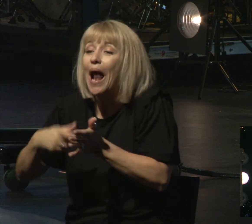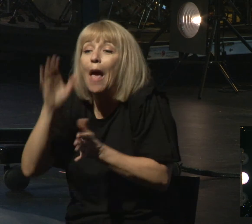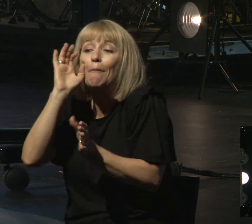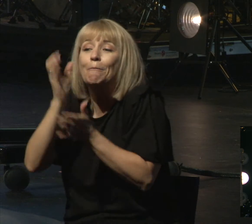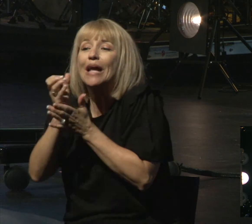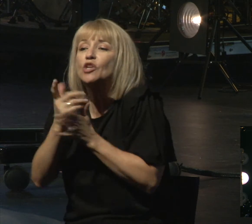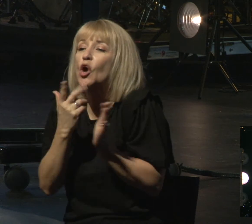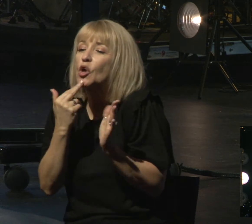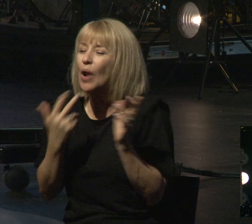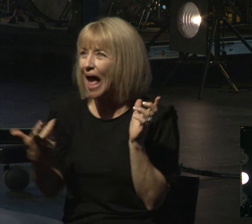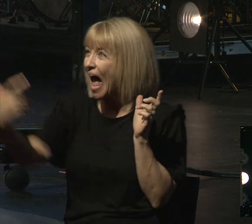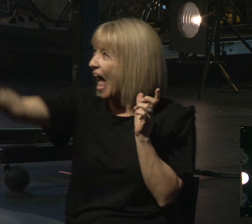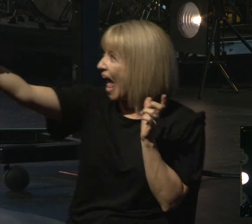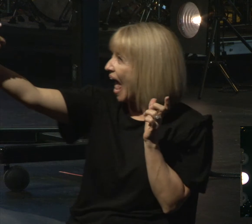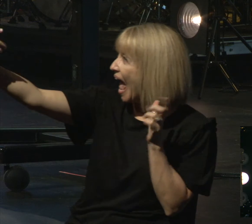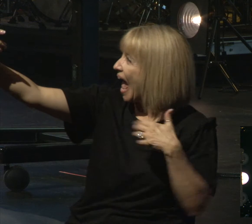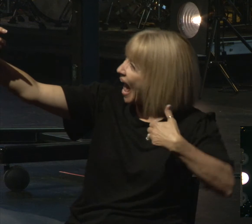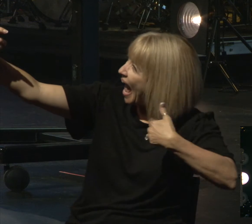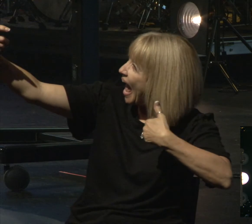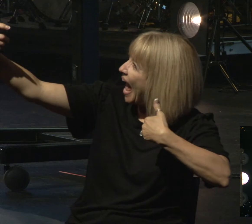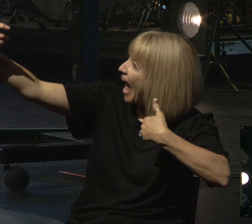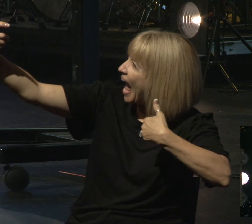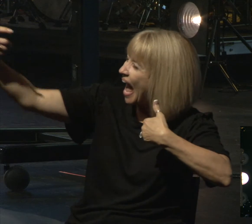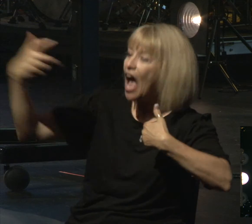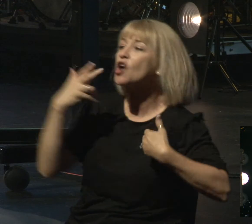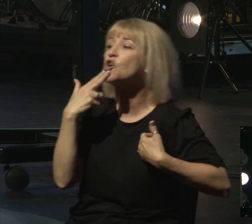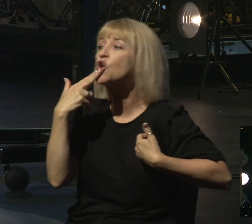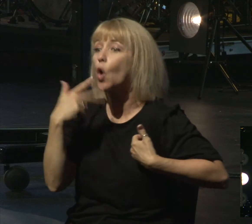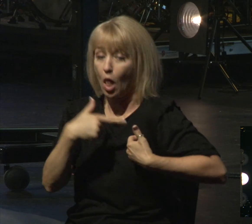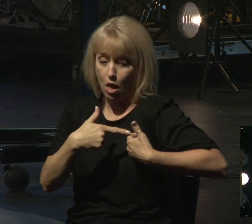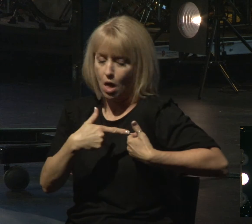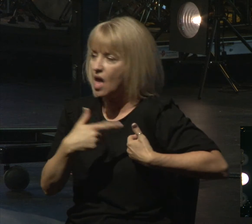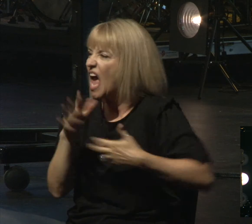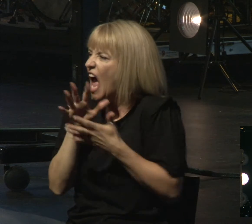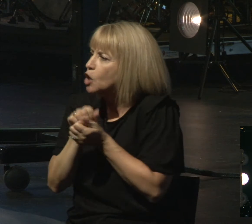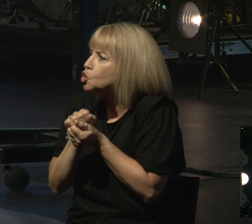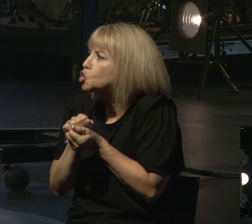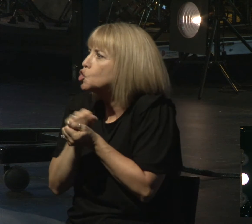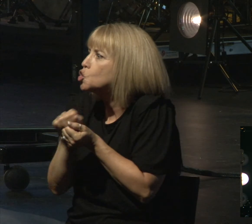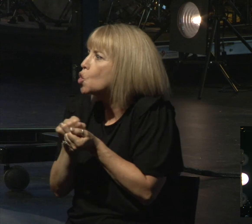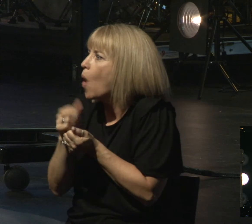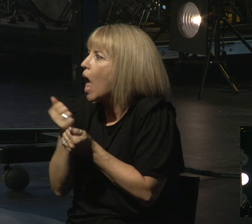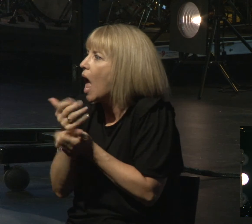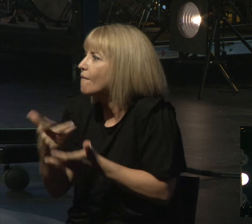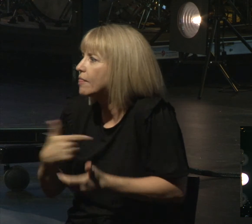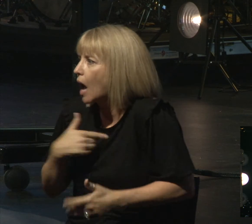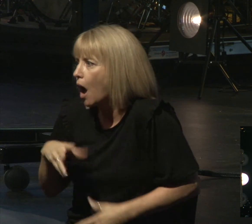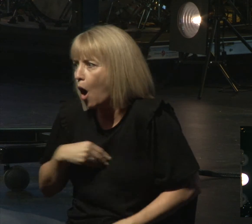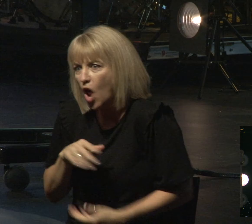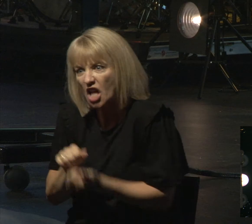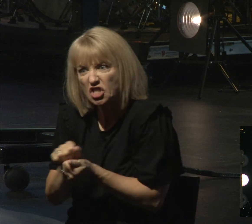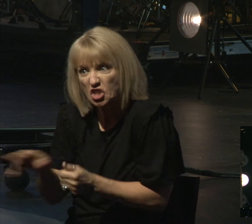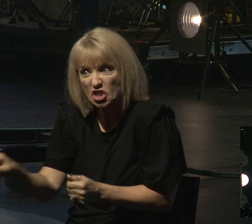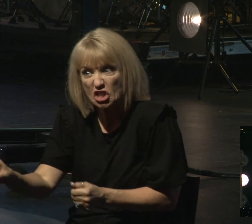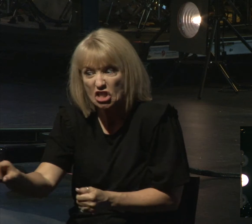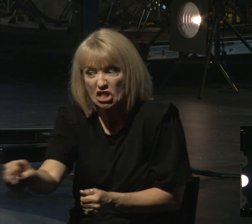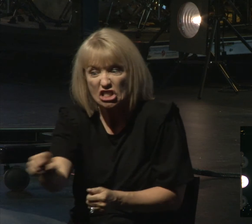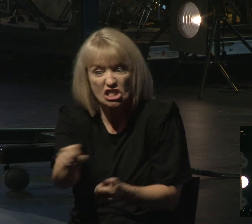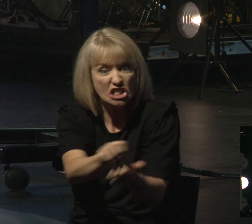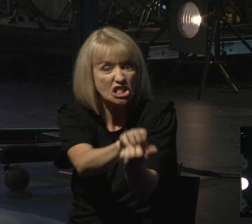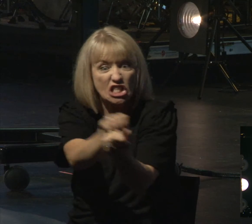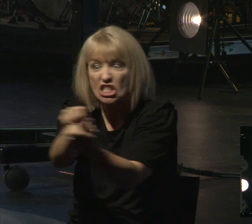picture. It's really cute for the first day, and then it chews up everything you own. I'm not sure I'm committed to that. Or